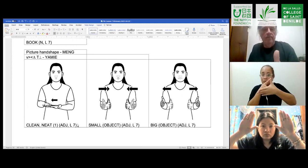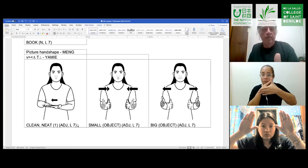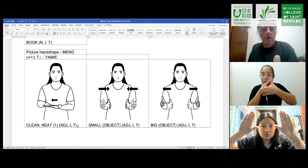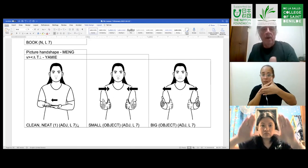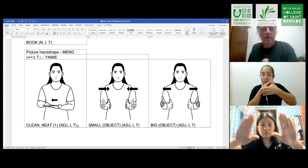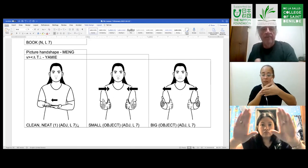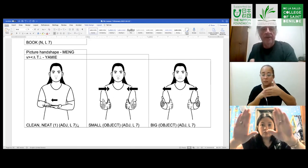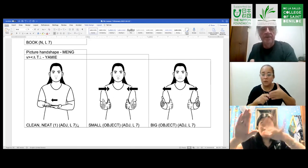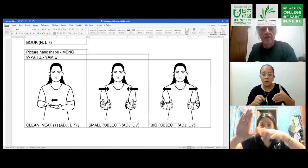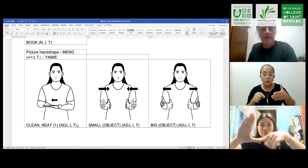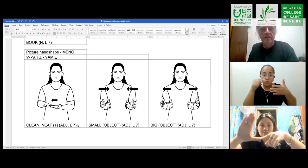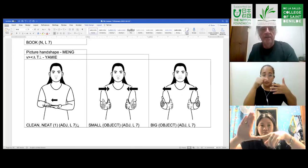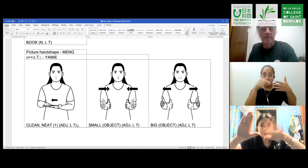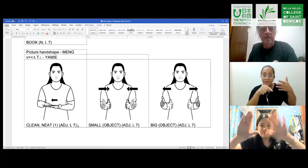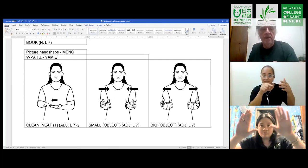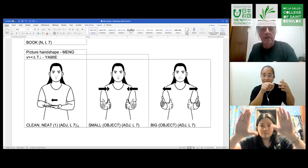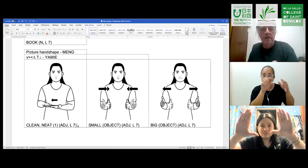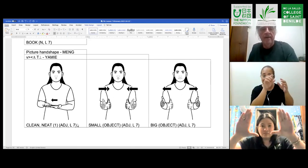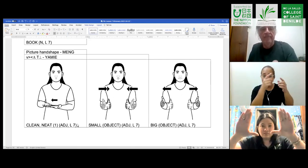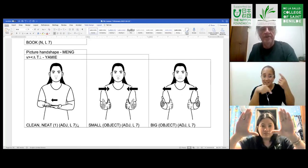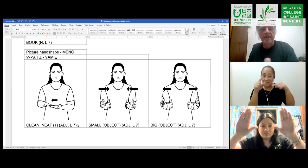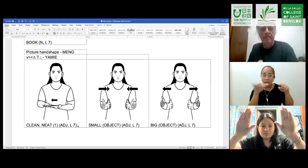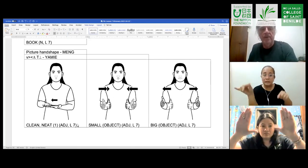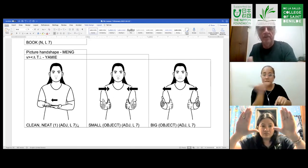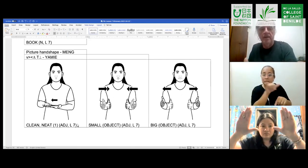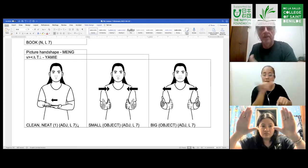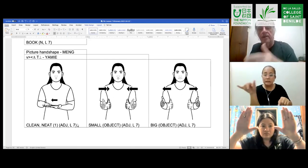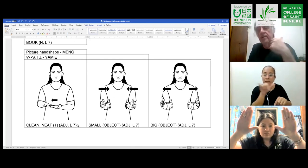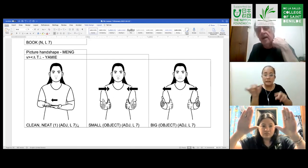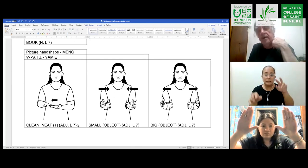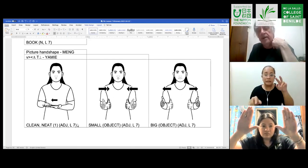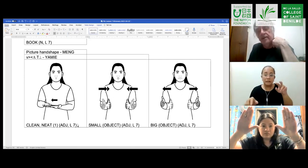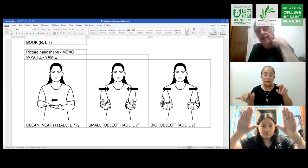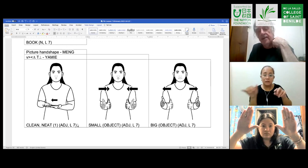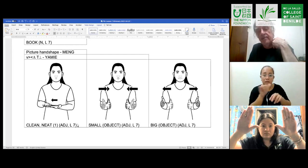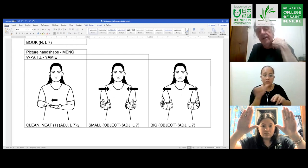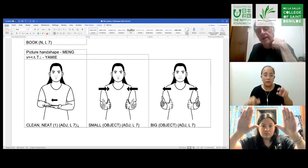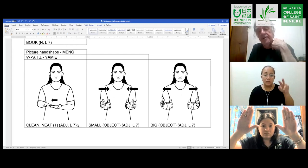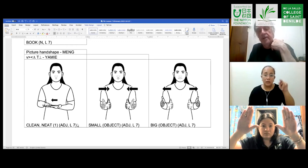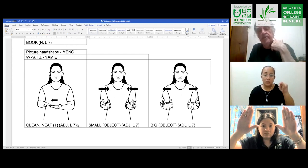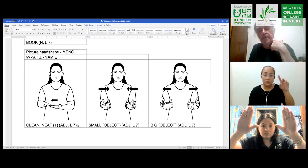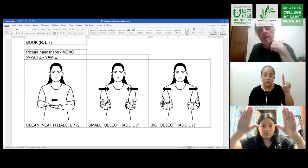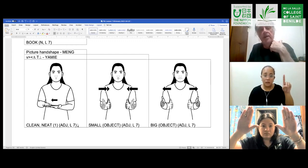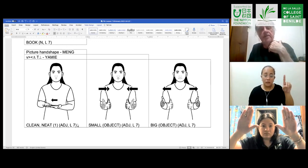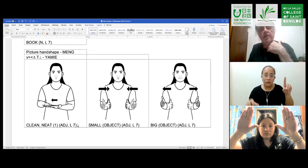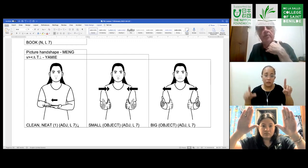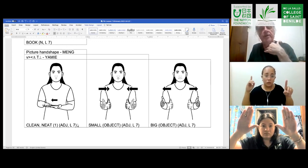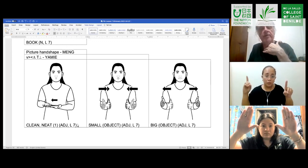Now, all of these signs have the same non-dominant, dominant, and non-dominant hand shape. So you'll need to look